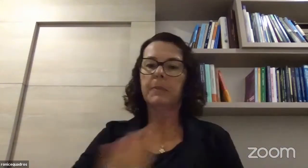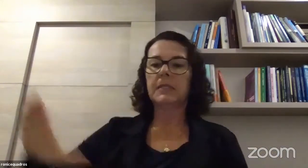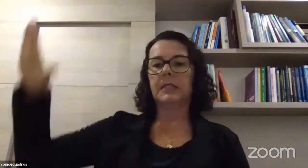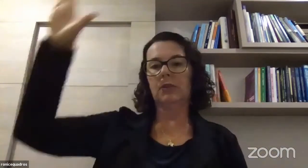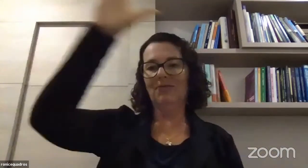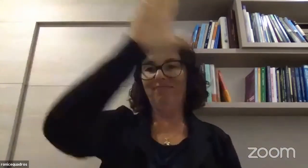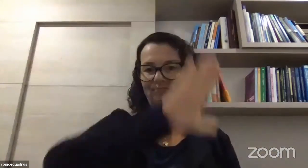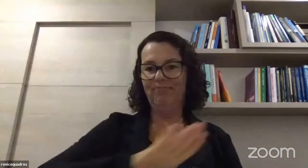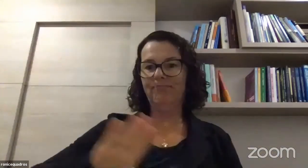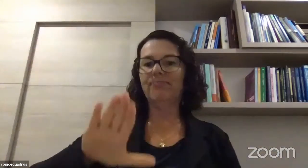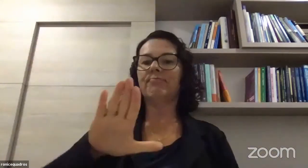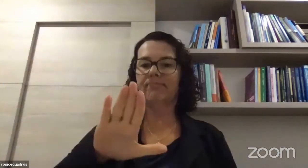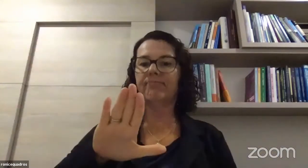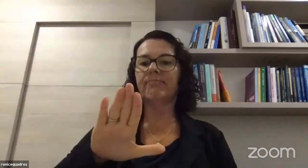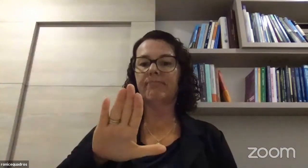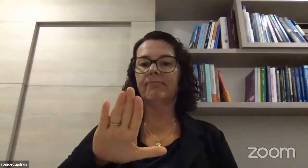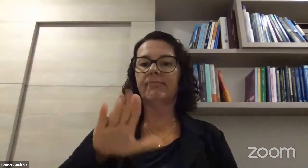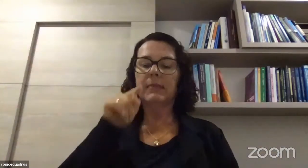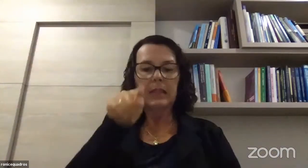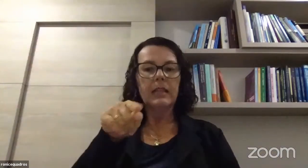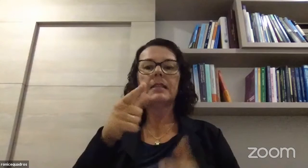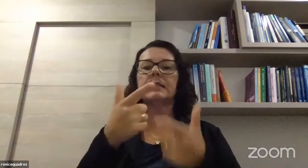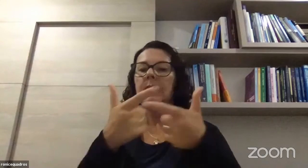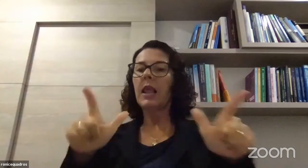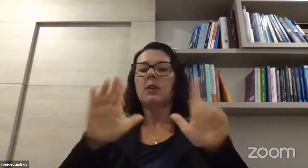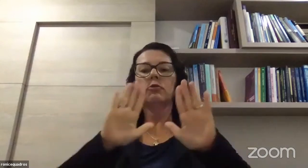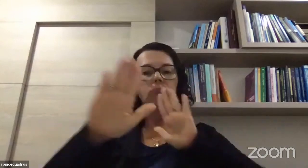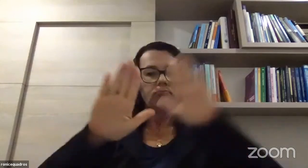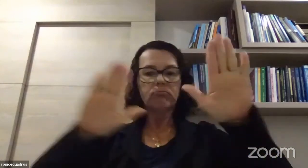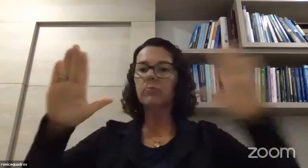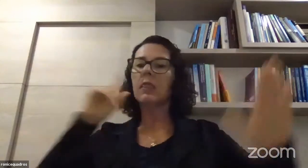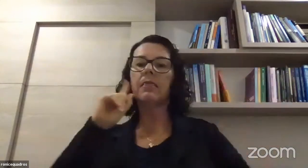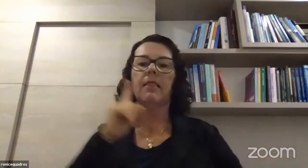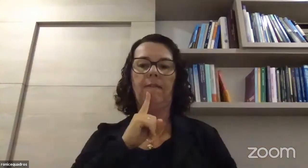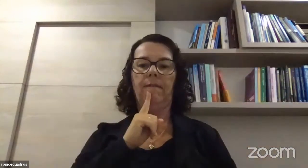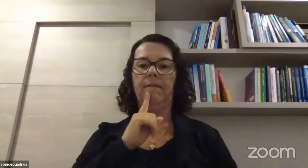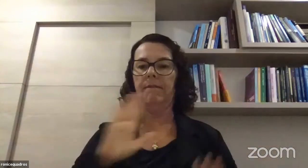Brazil agreed that across the nation,